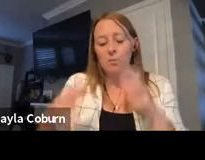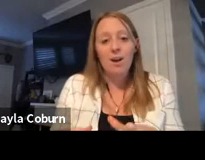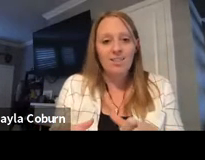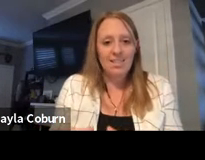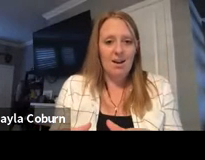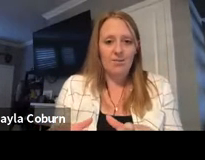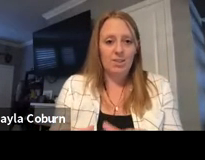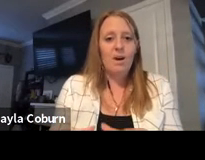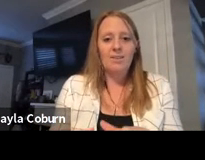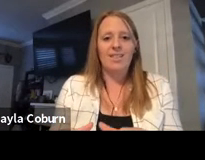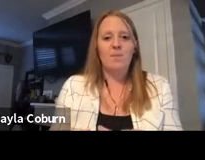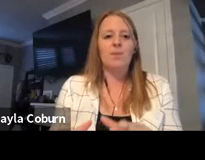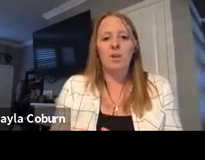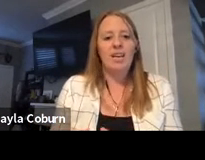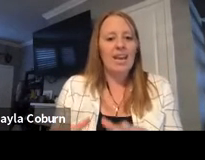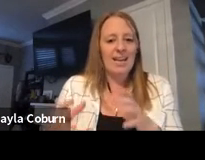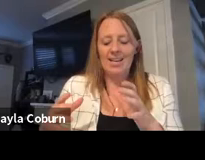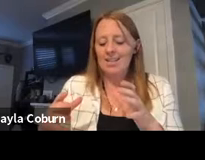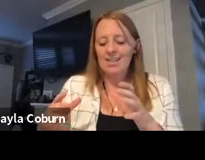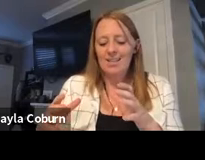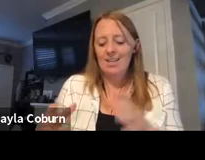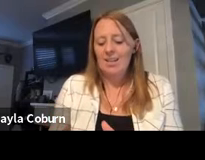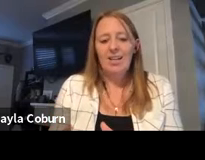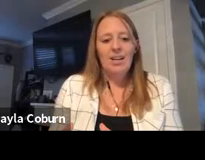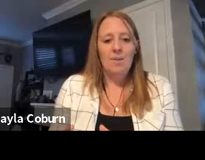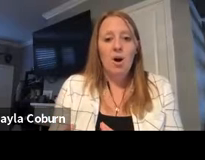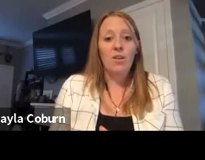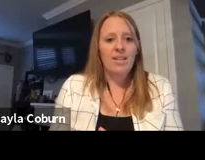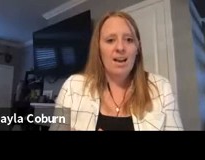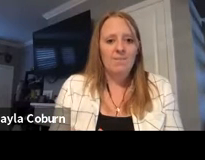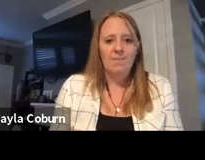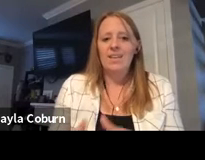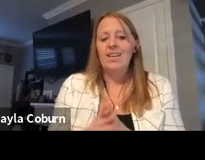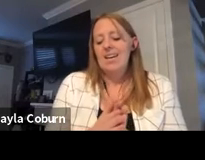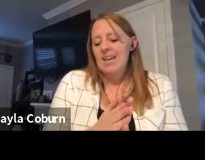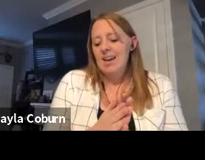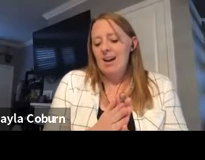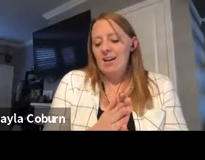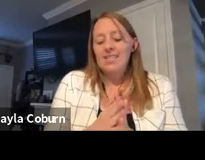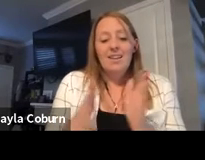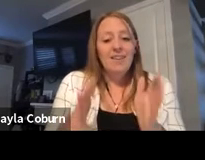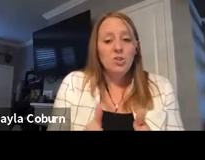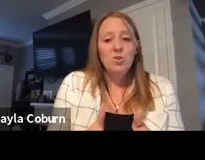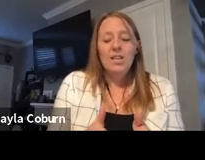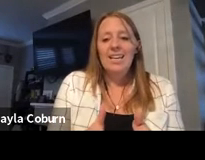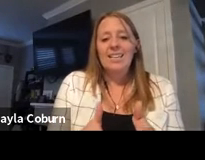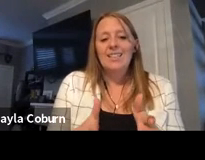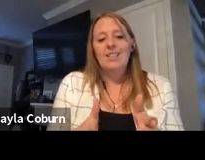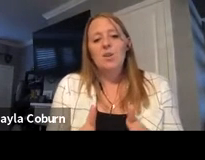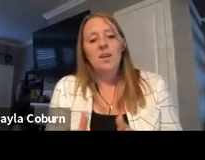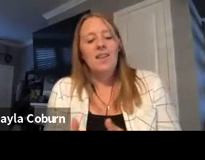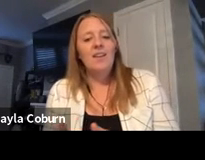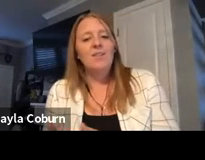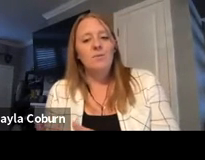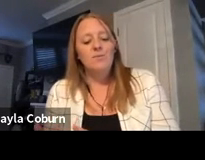and respond to them communicating all the time. Because then eventually